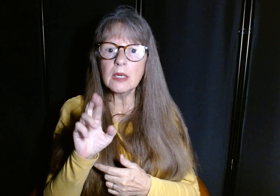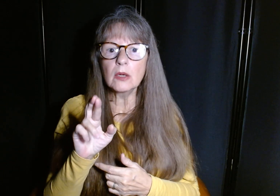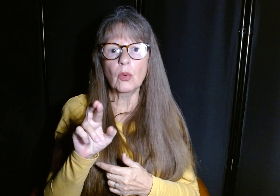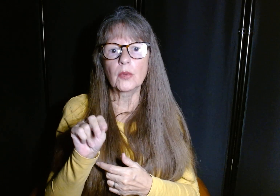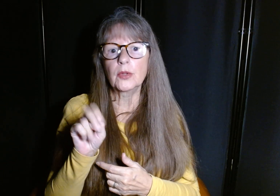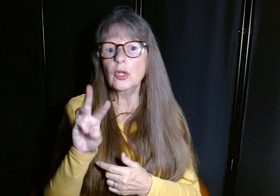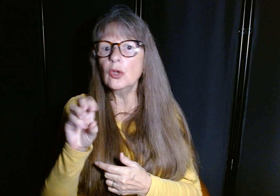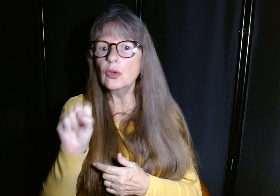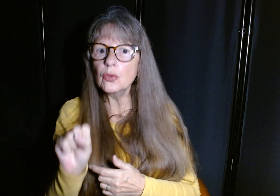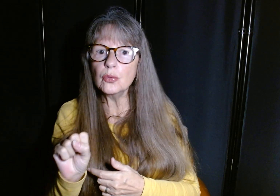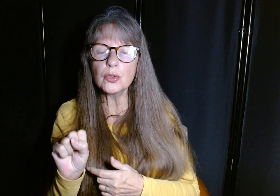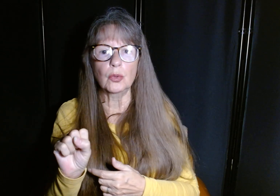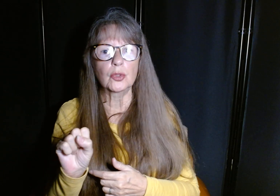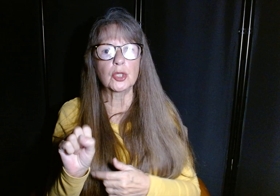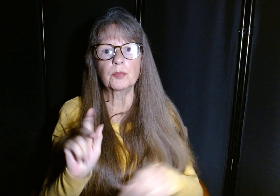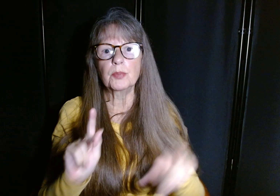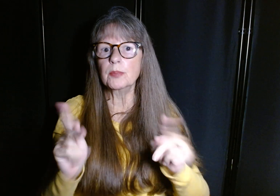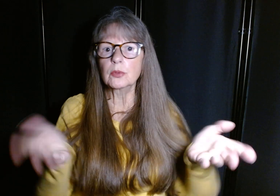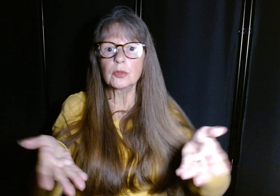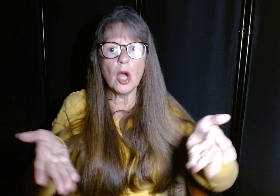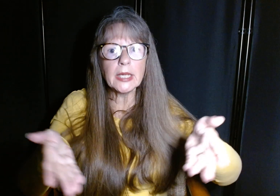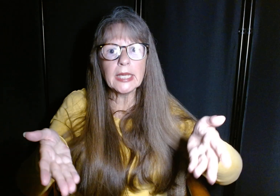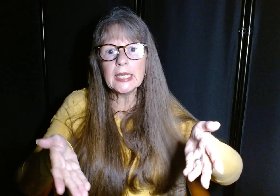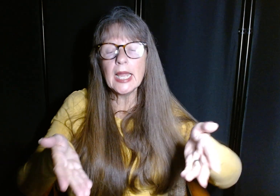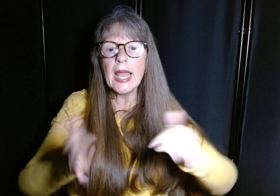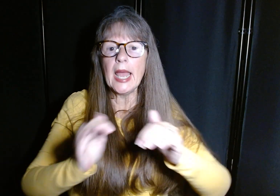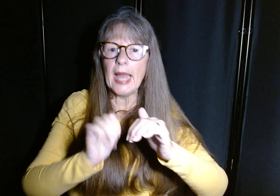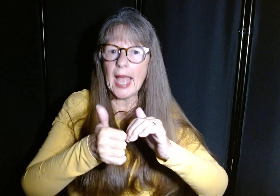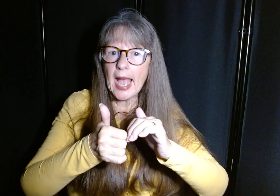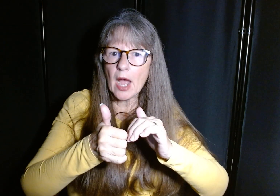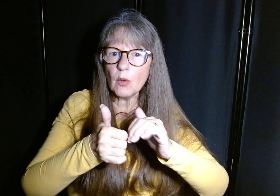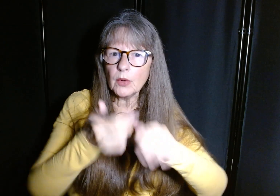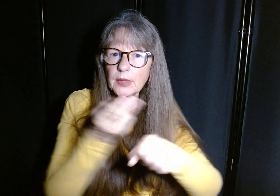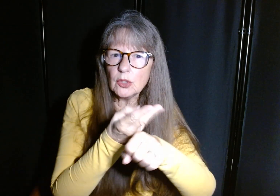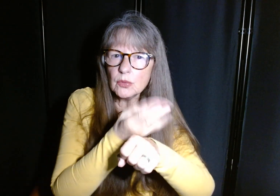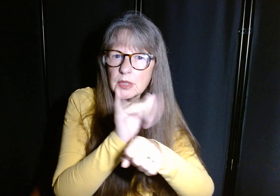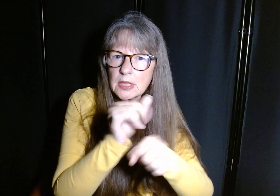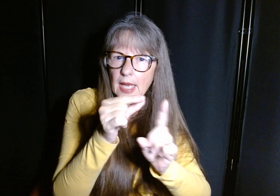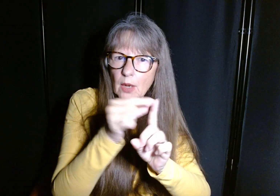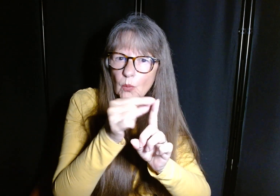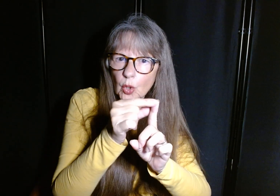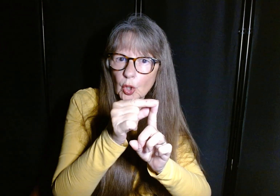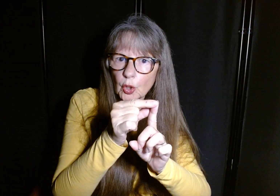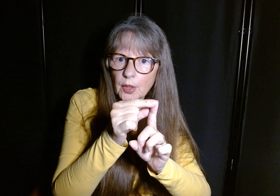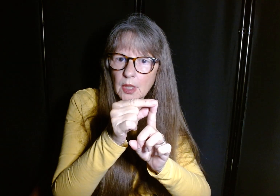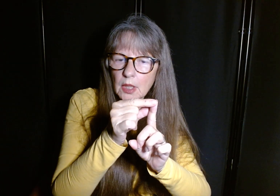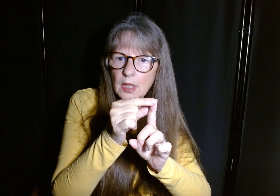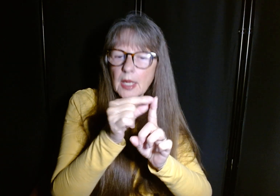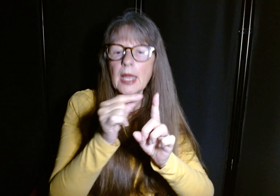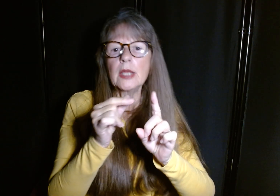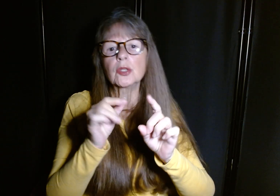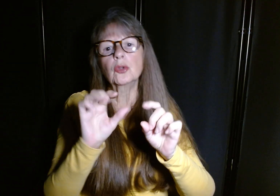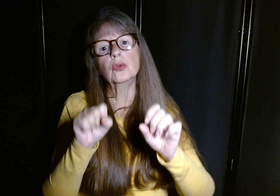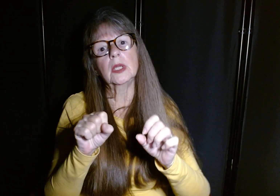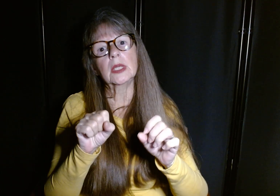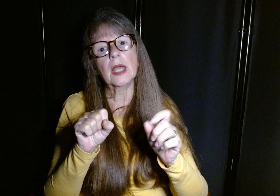or the news or just people talking, and how are they using that word. And so you can kind